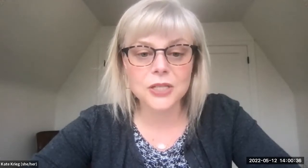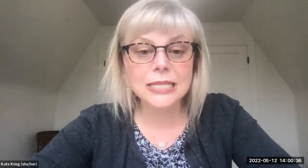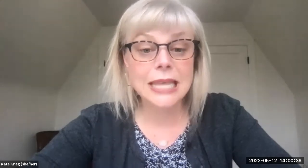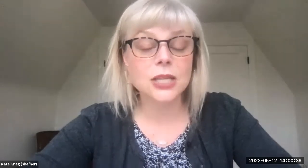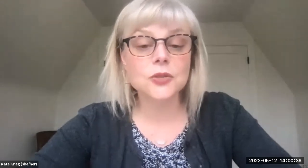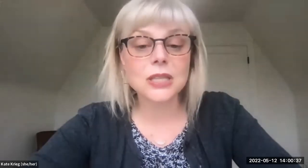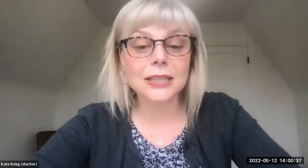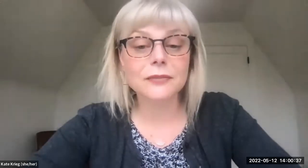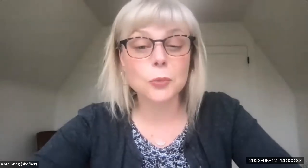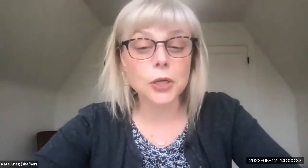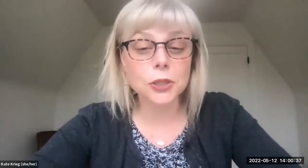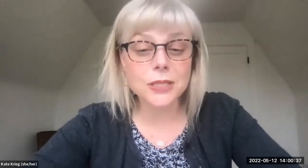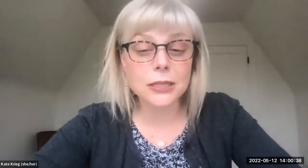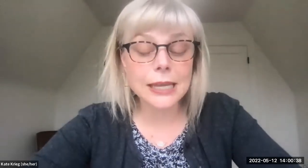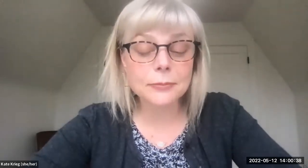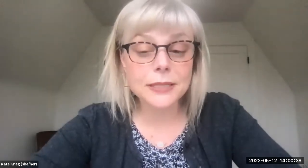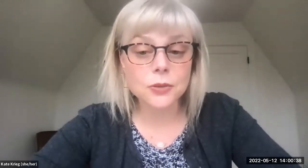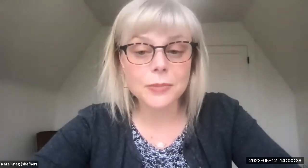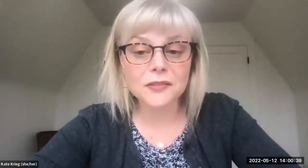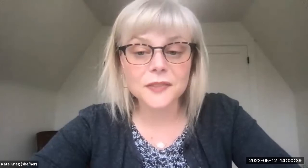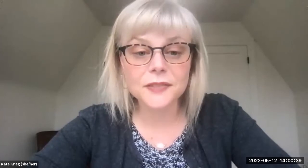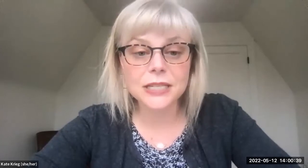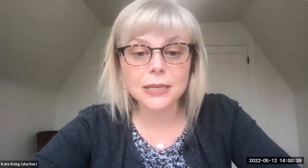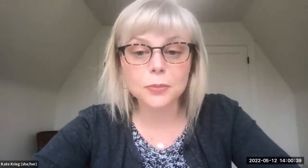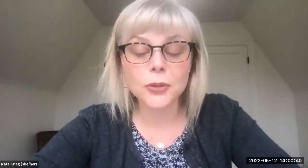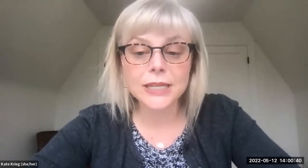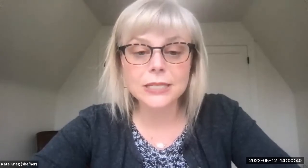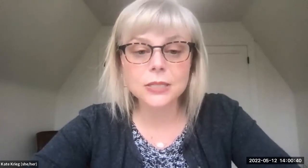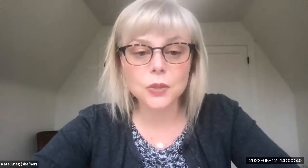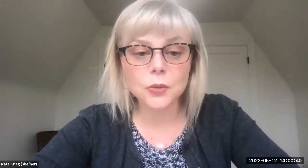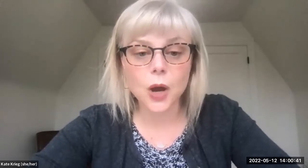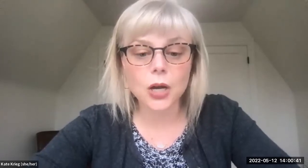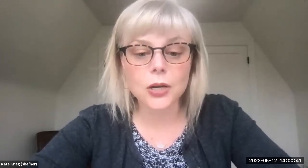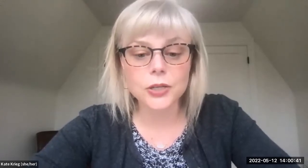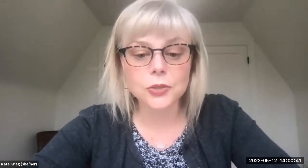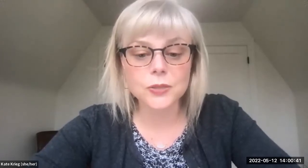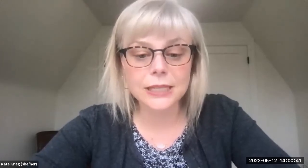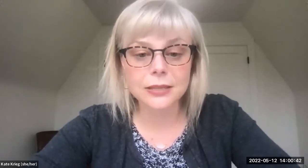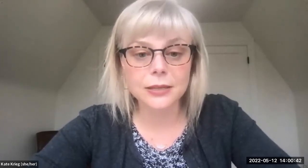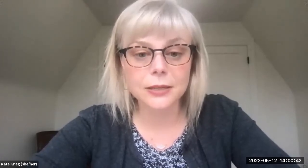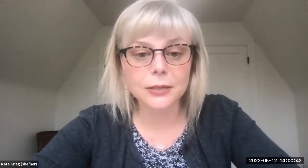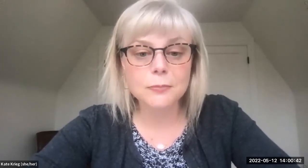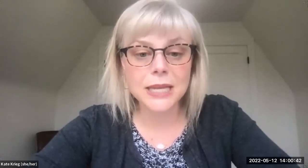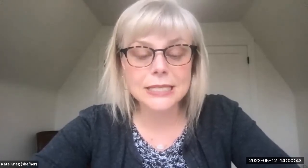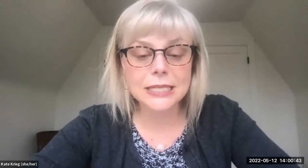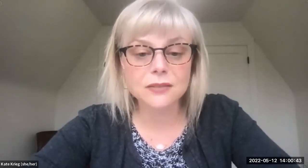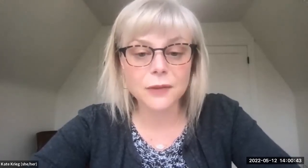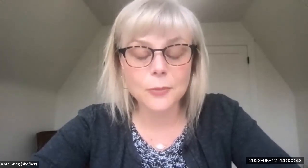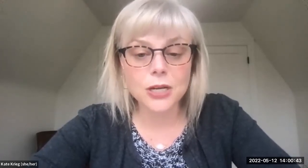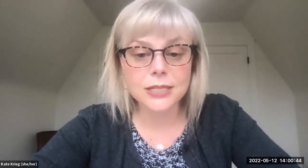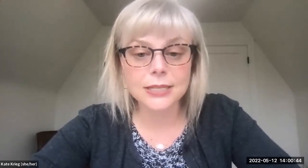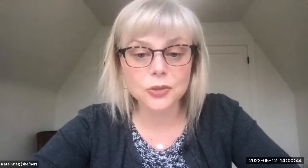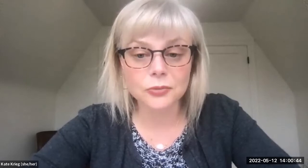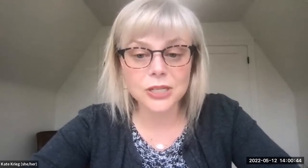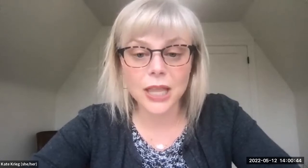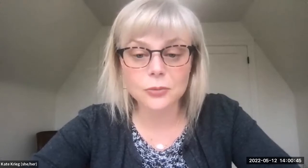Well, first, thank you to the 11 work groups on campus, or about 50 employees who are using the BSTT